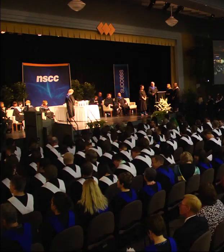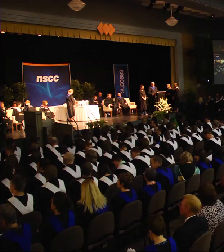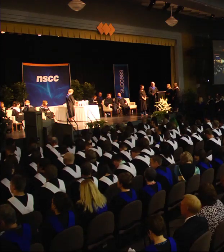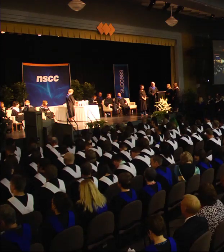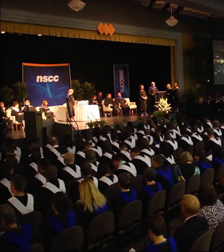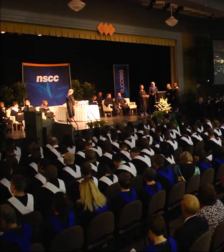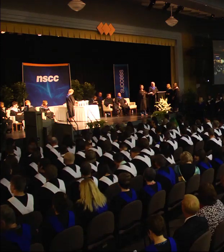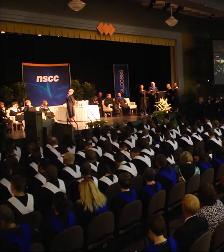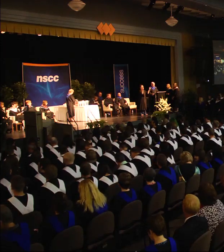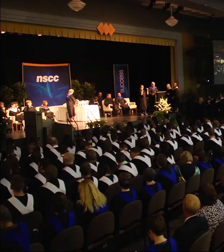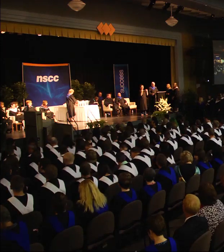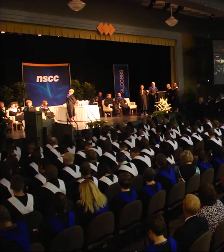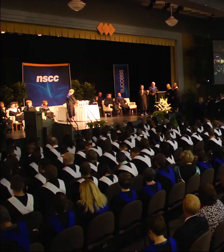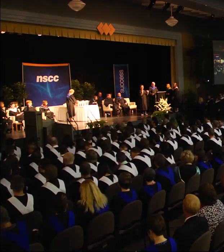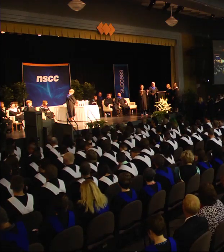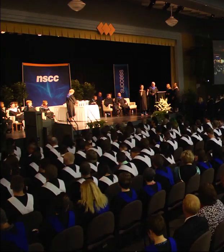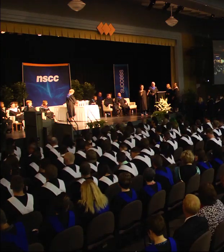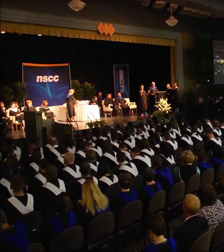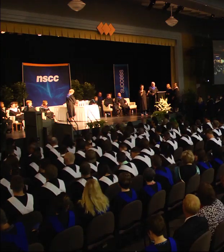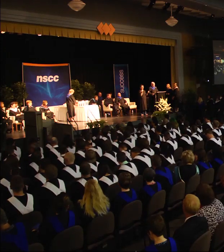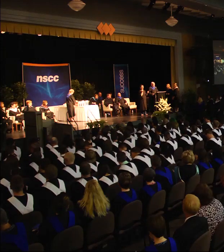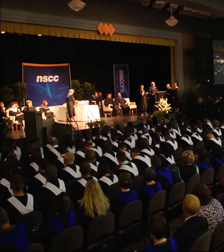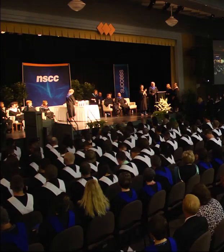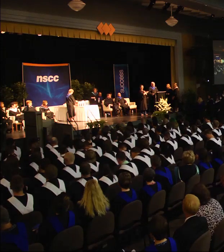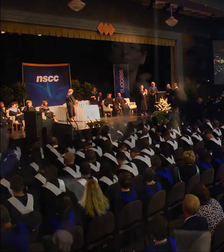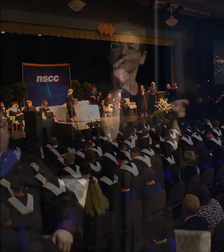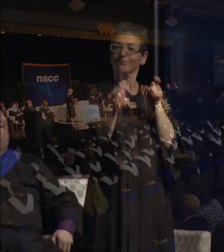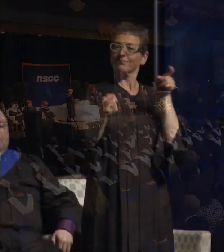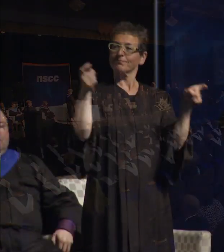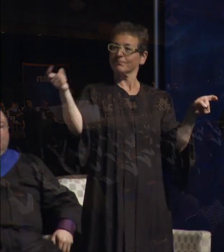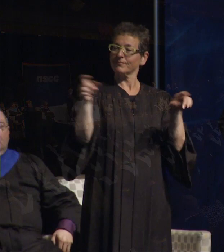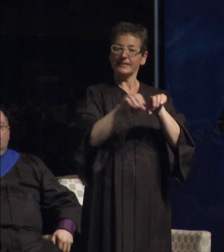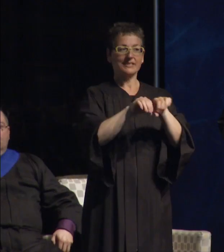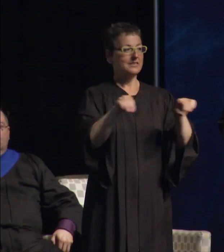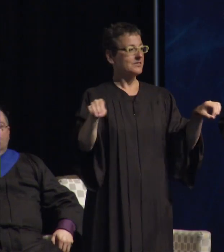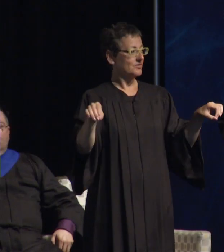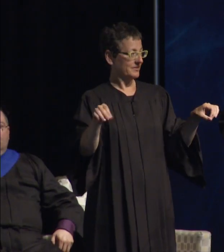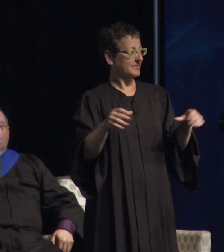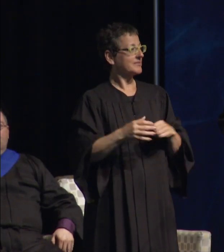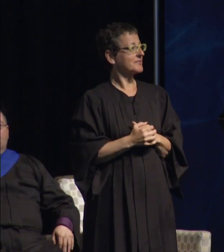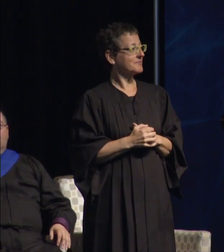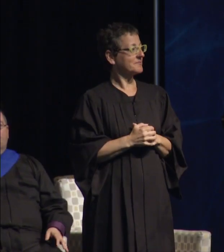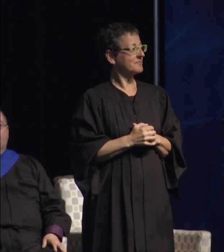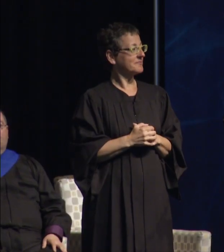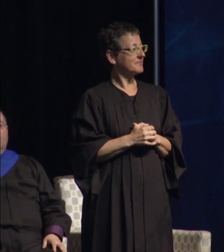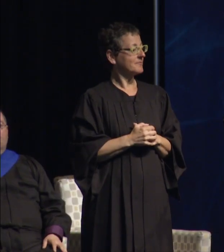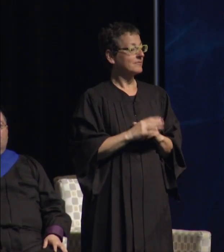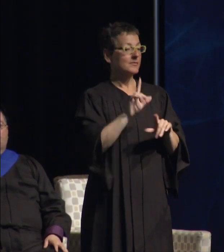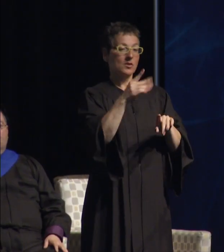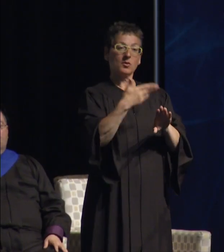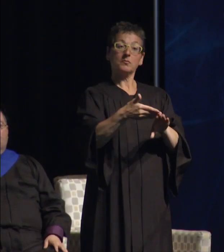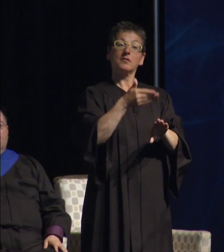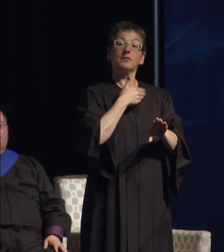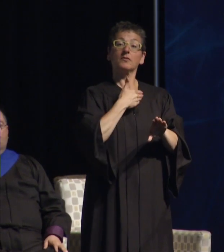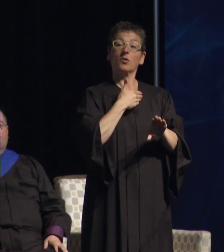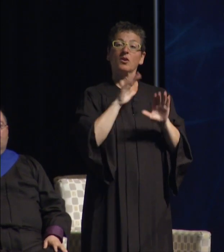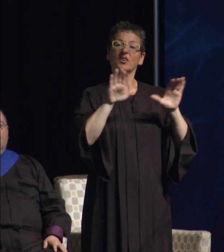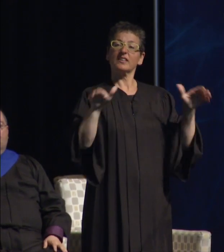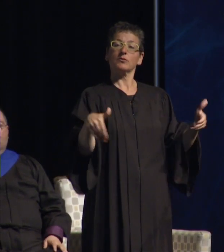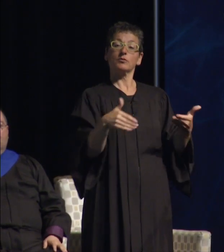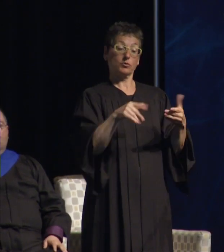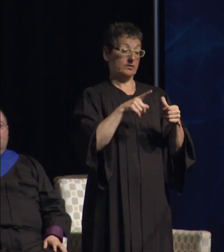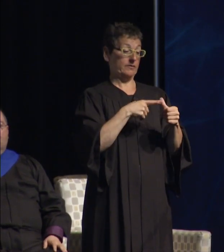This brings us to the conferring of the certificates and diplomas. Before I introduce the first